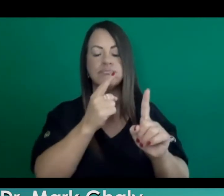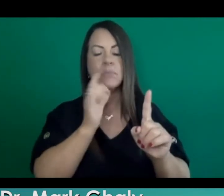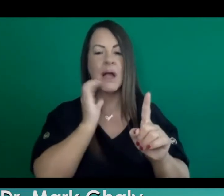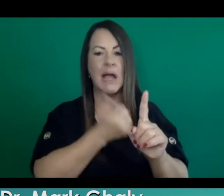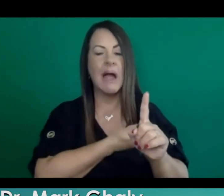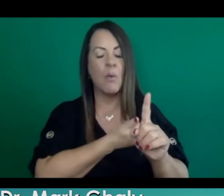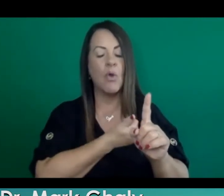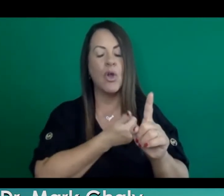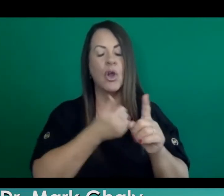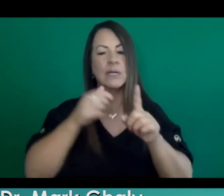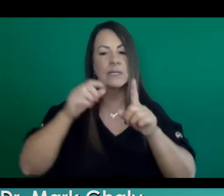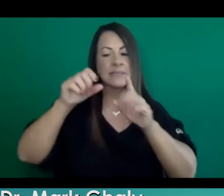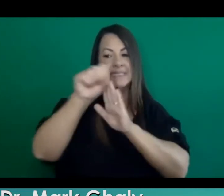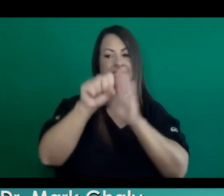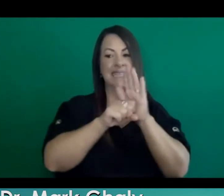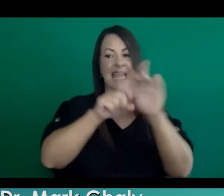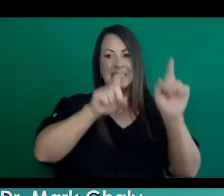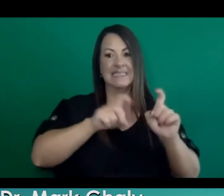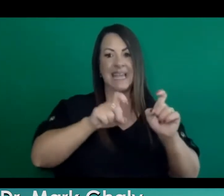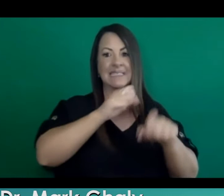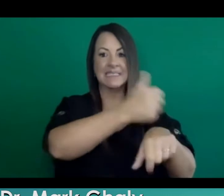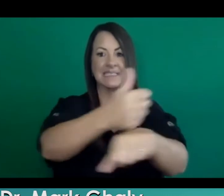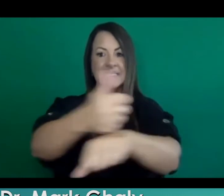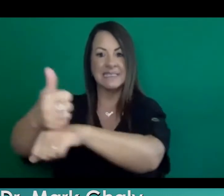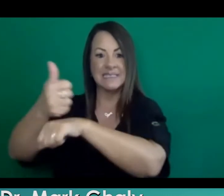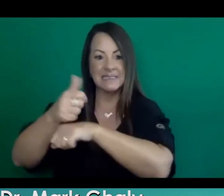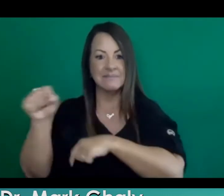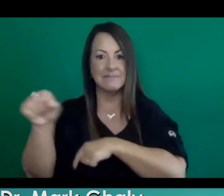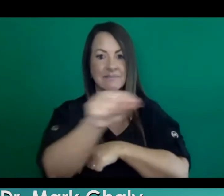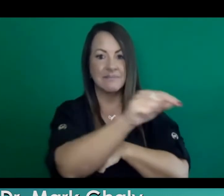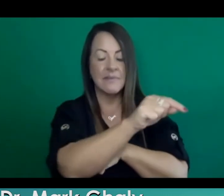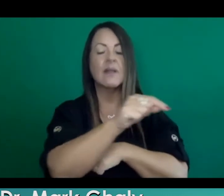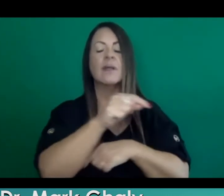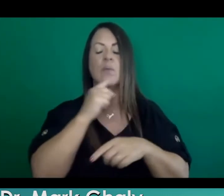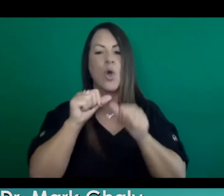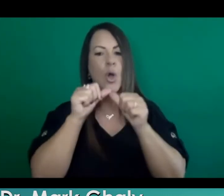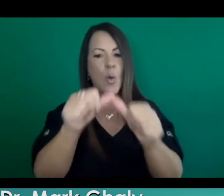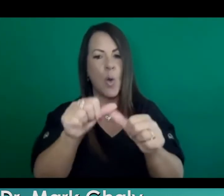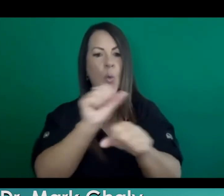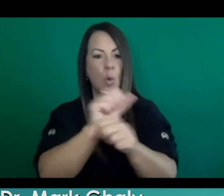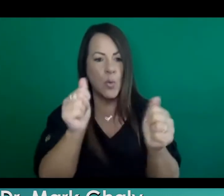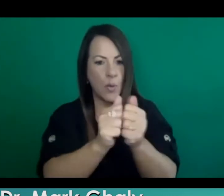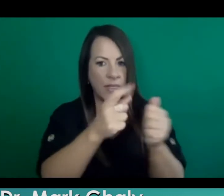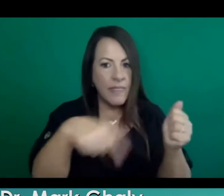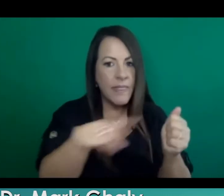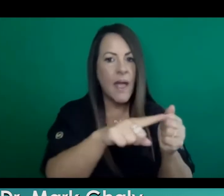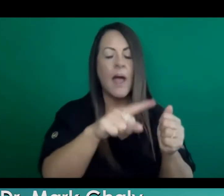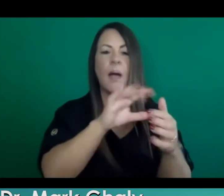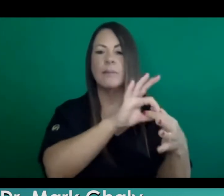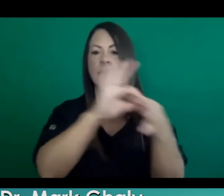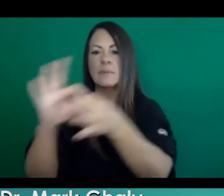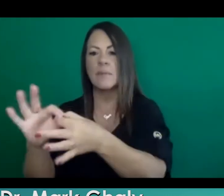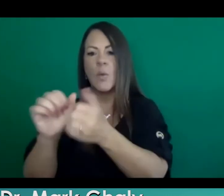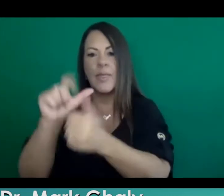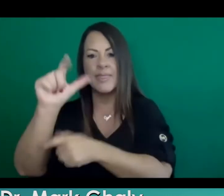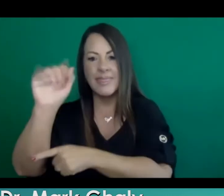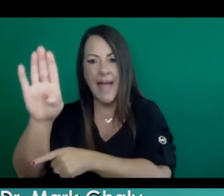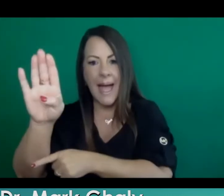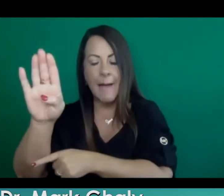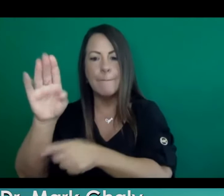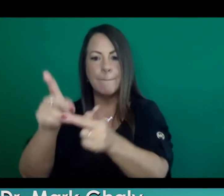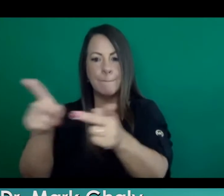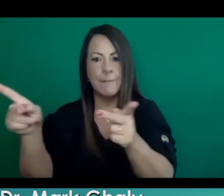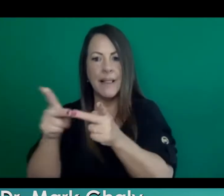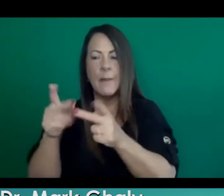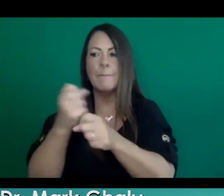the state testing sites helped us do, and our ongoing work with labs and lab vendors to make sure that tests